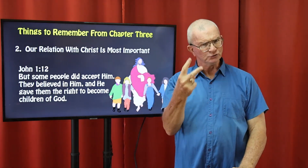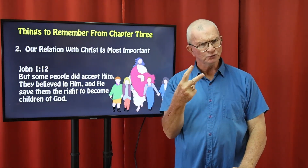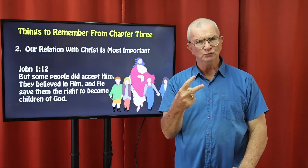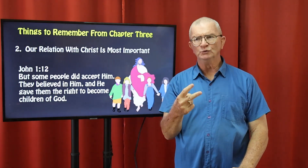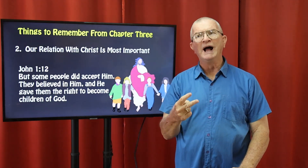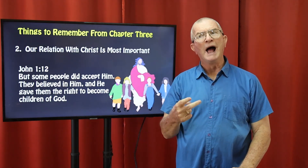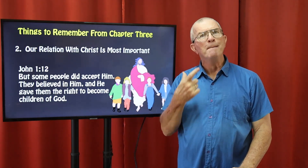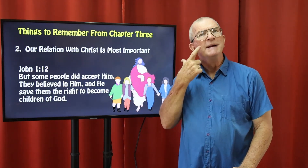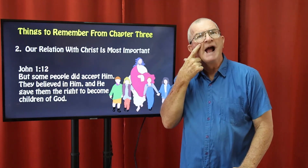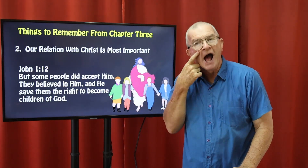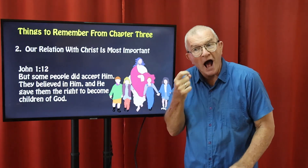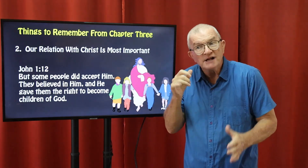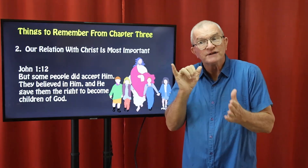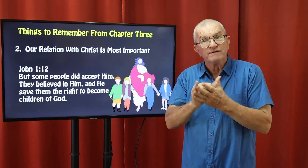Number two,